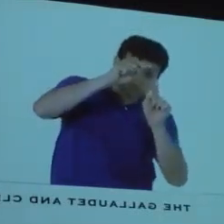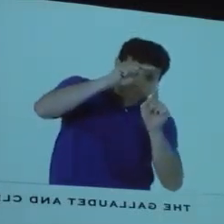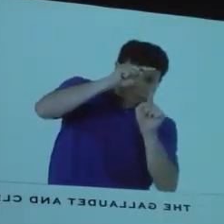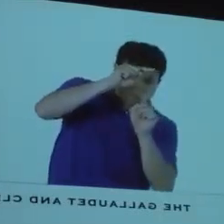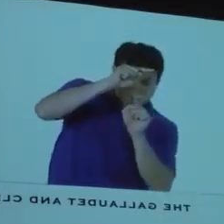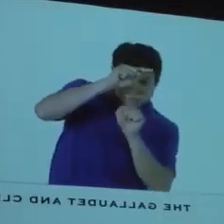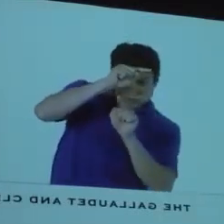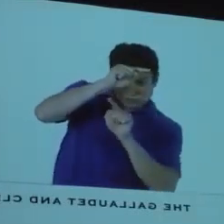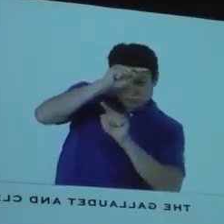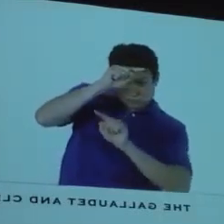travels down the coast.